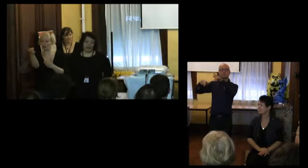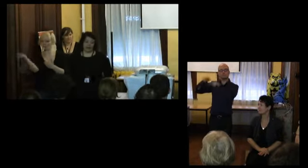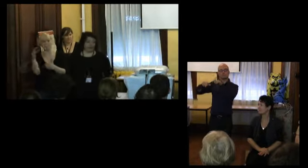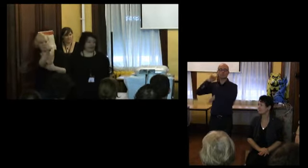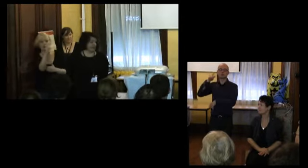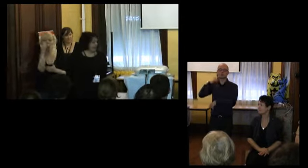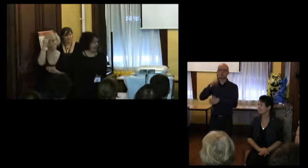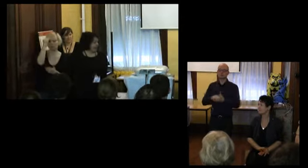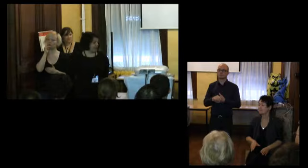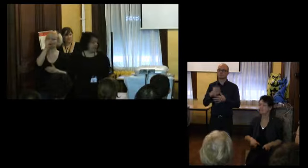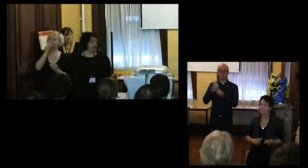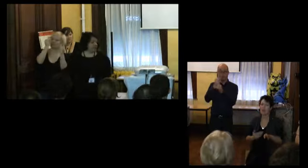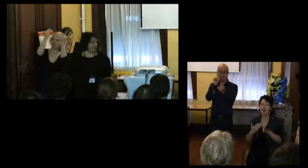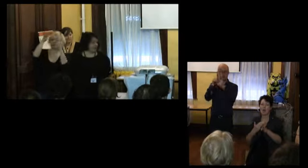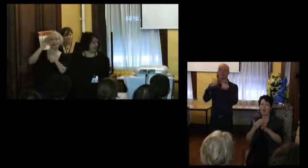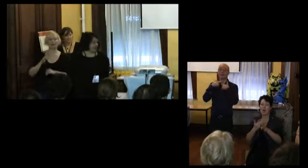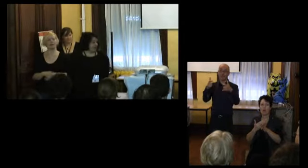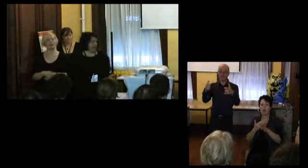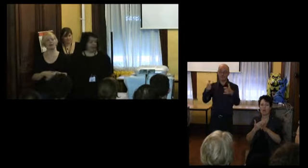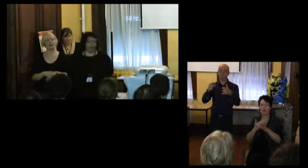Work with access and